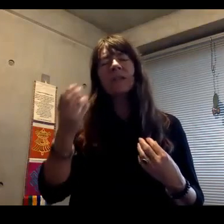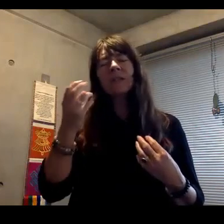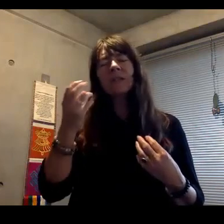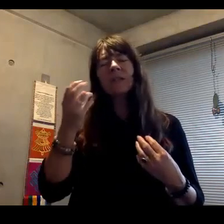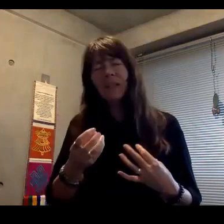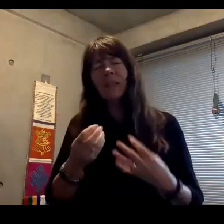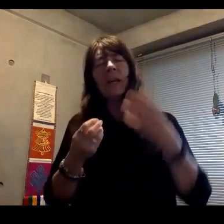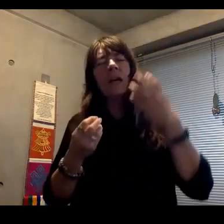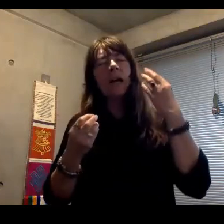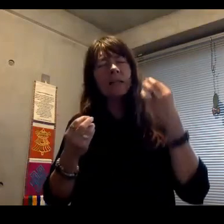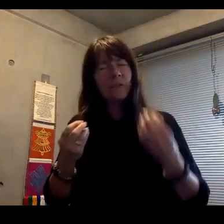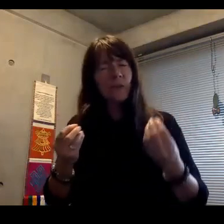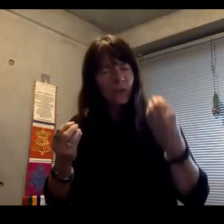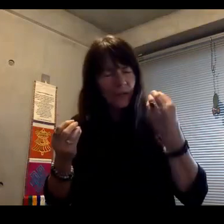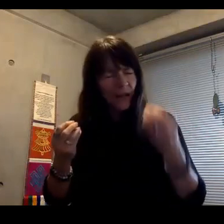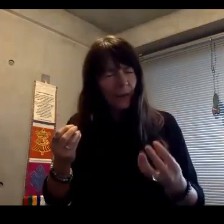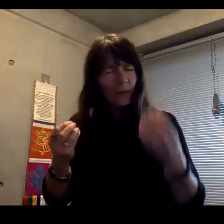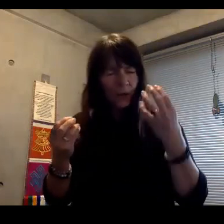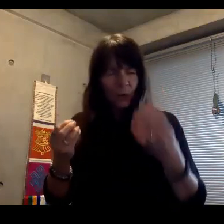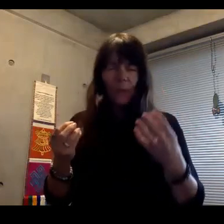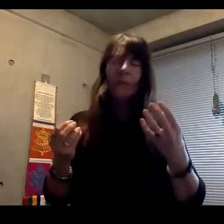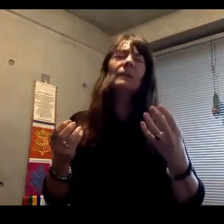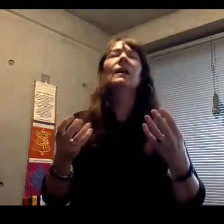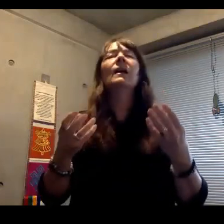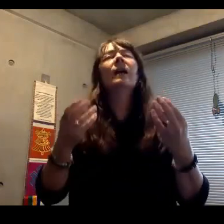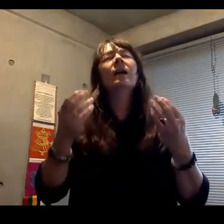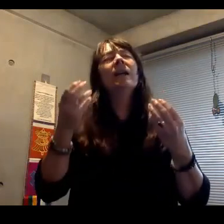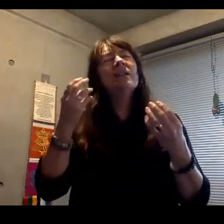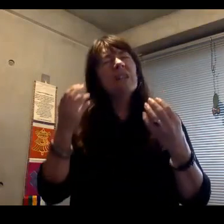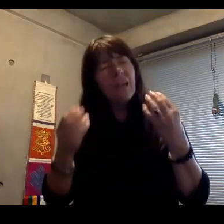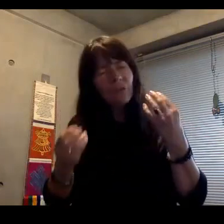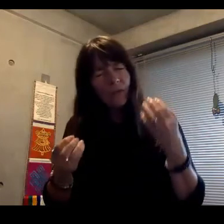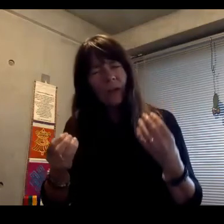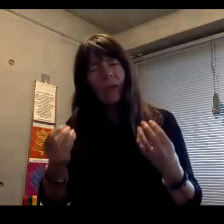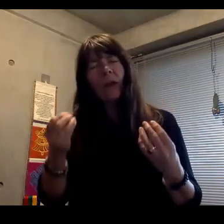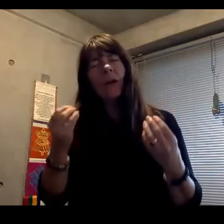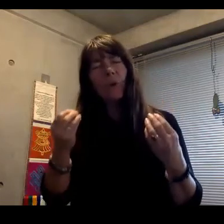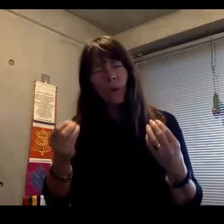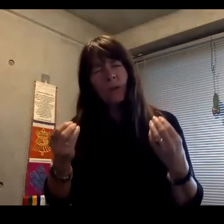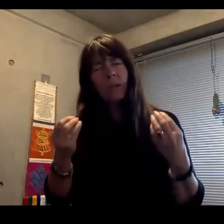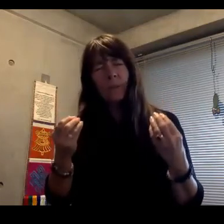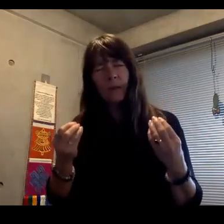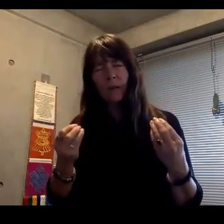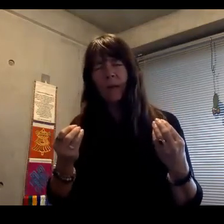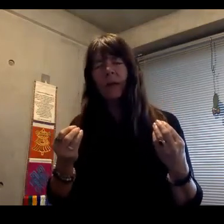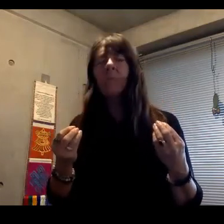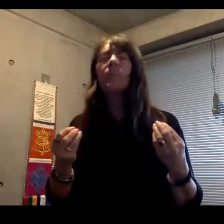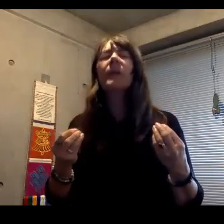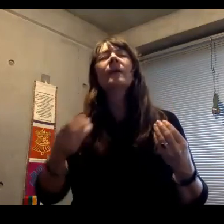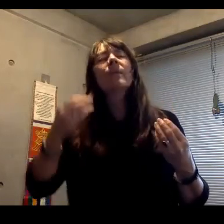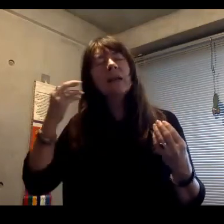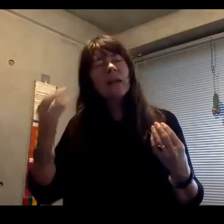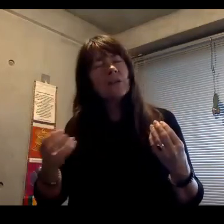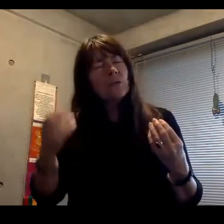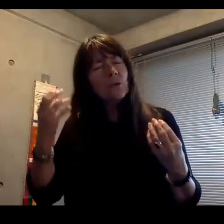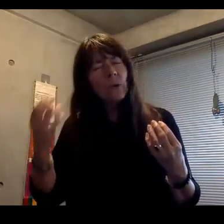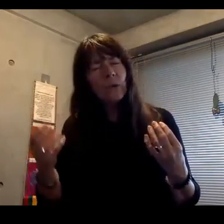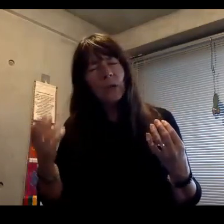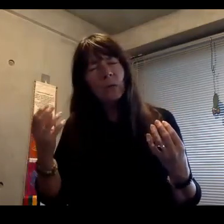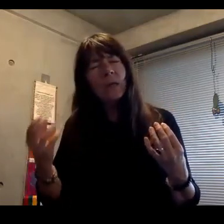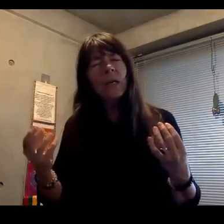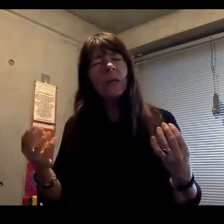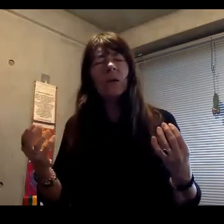humans deciding another human is inferior or superior, that has to